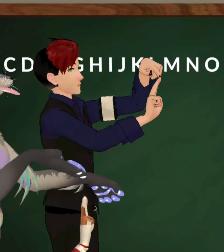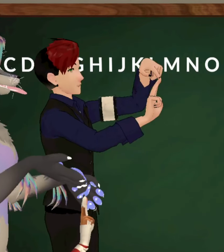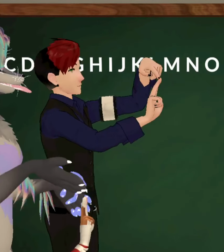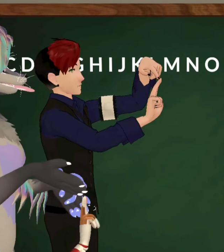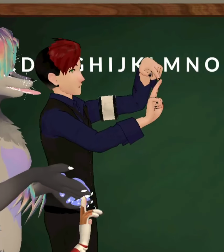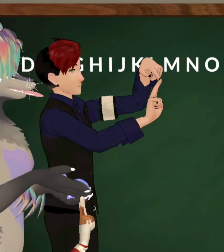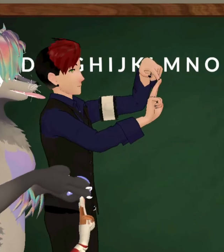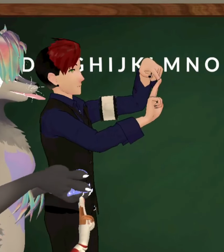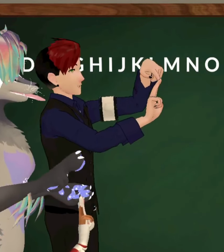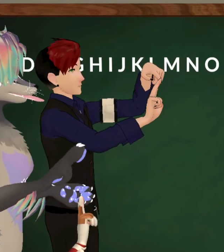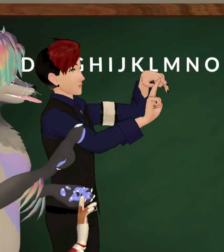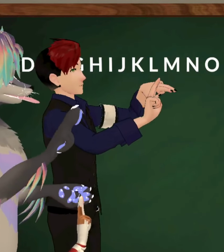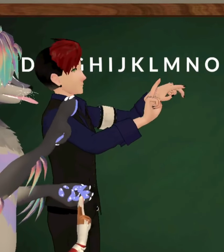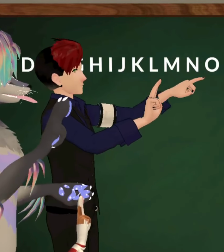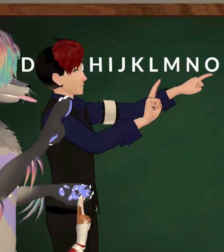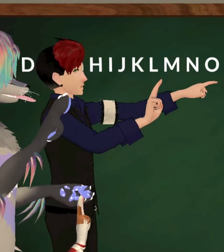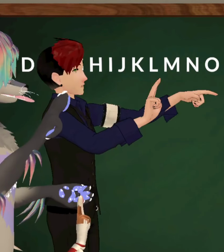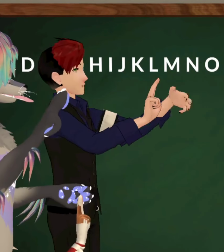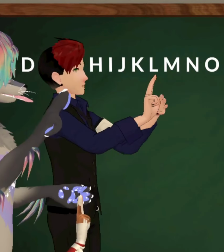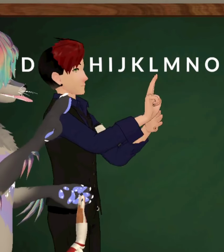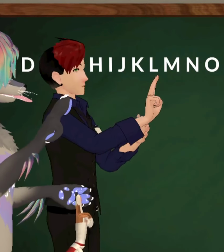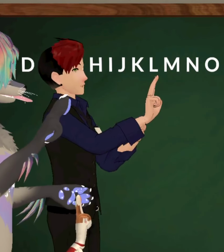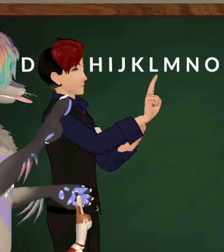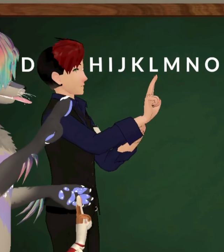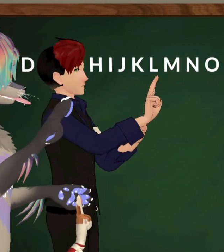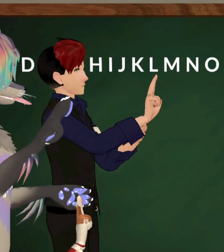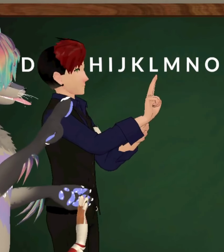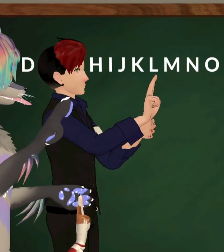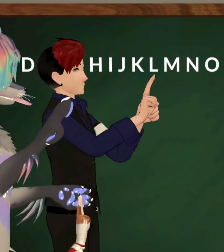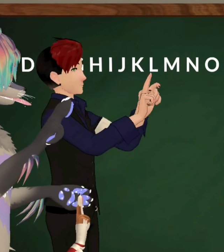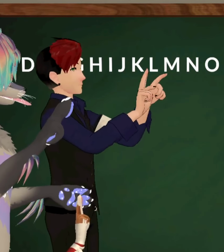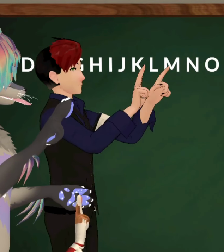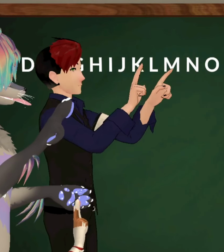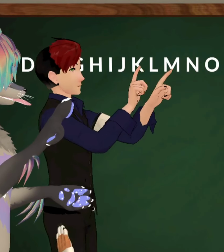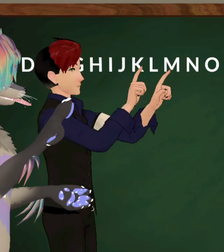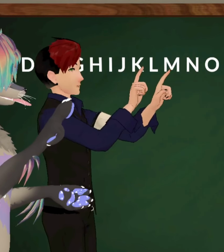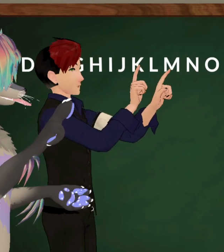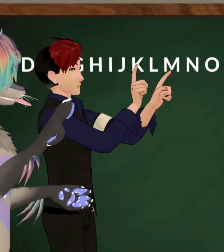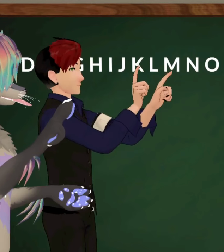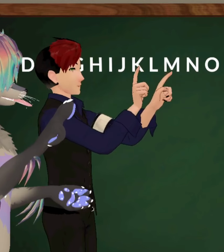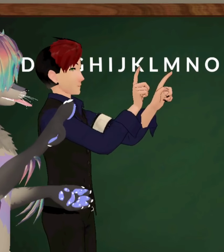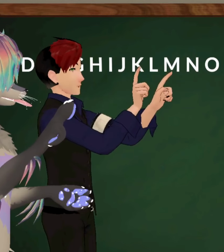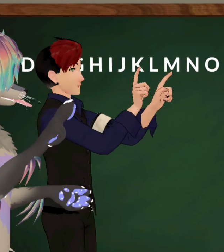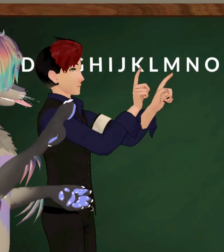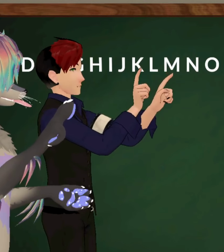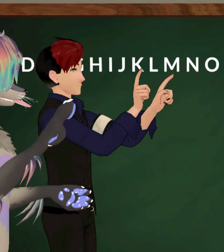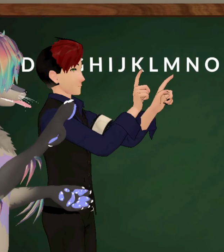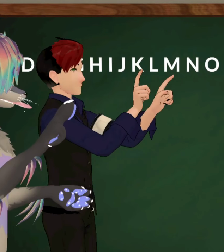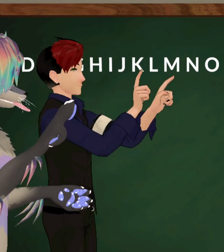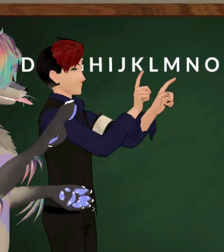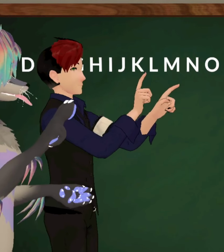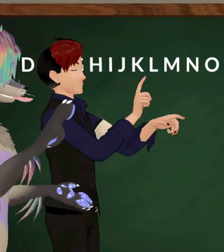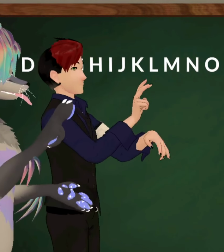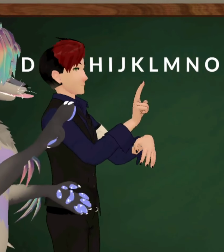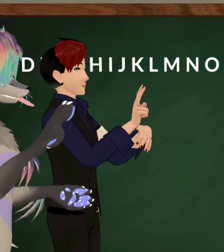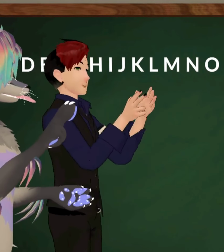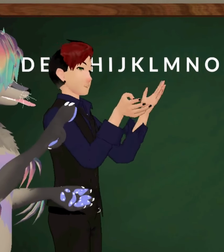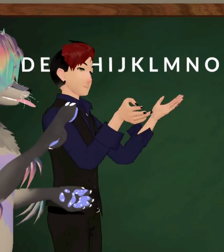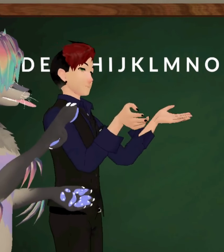both your two fingers up. For U, they're together. For V, they're apart. Again,